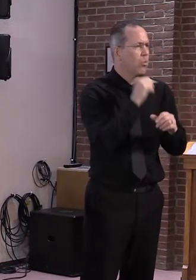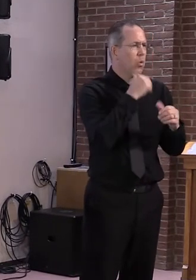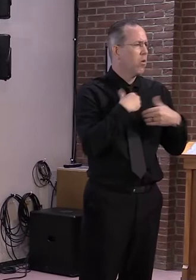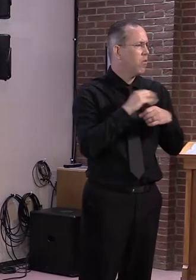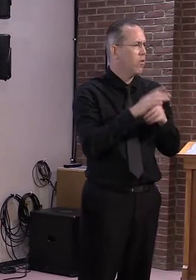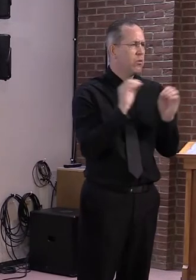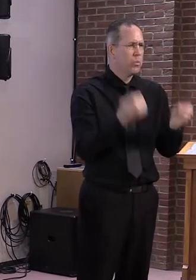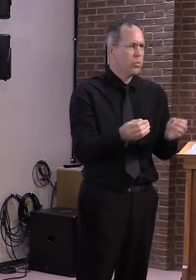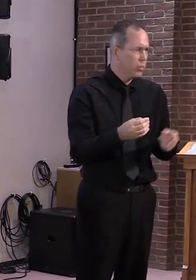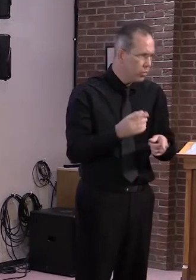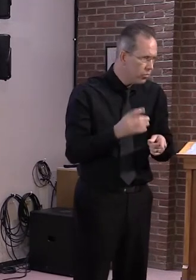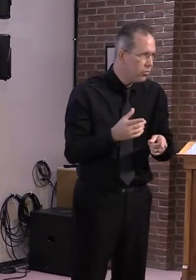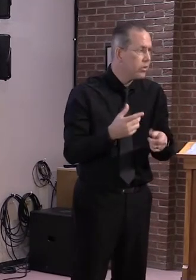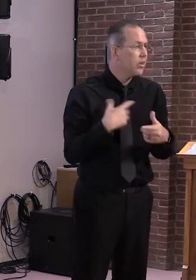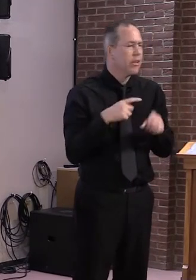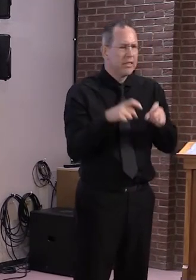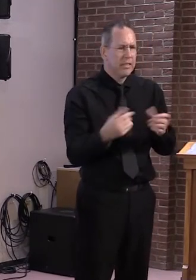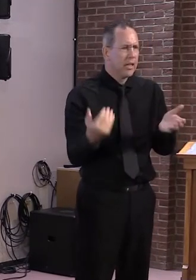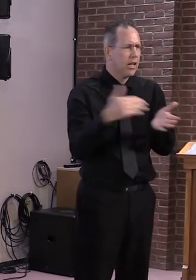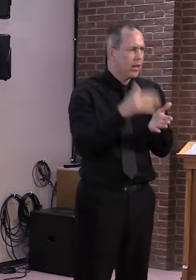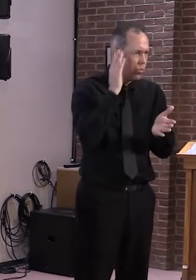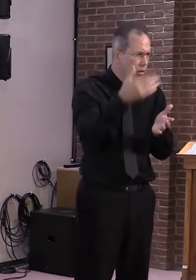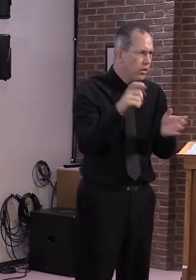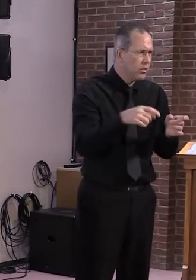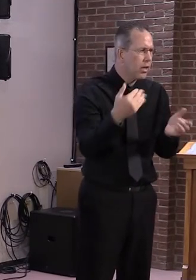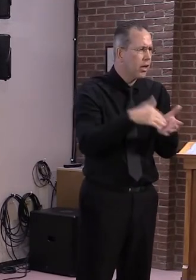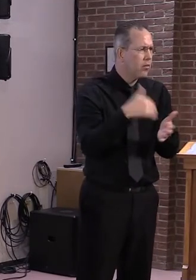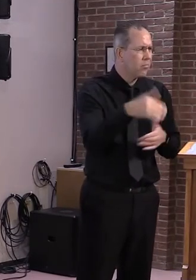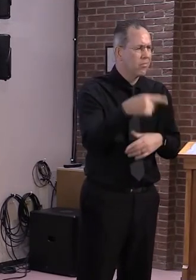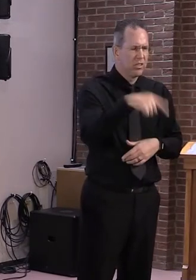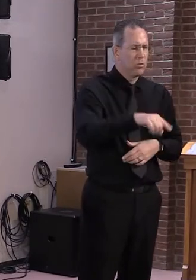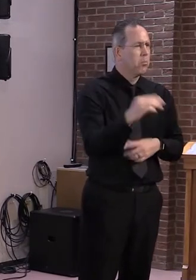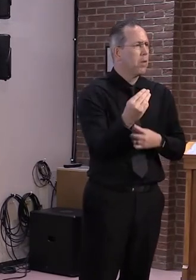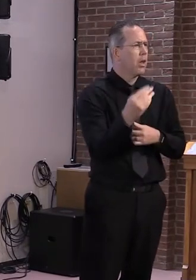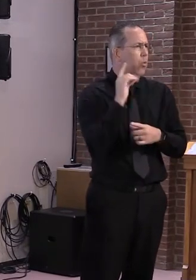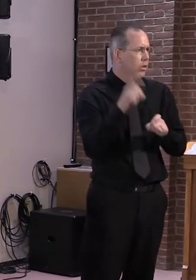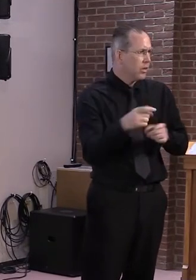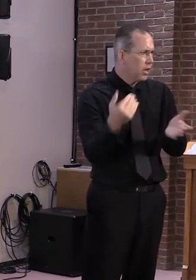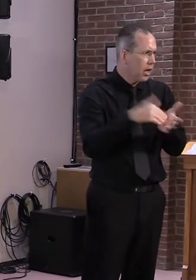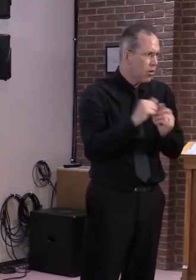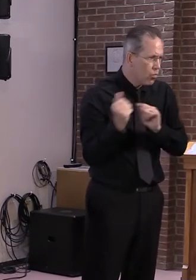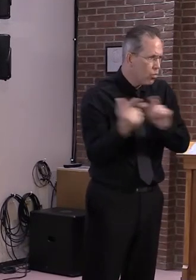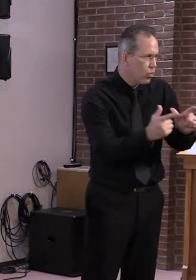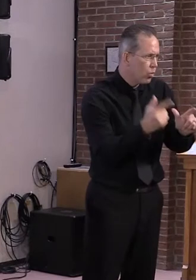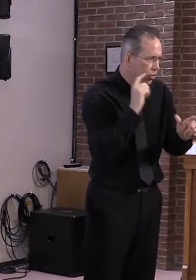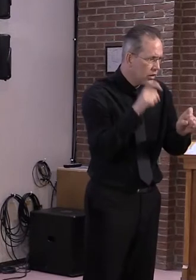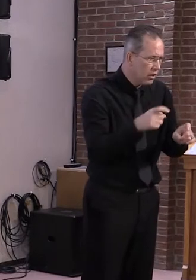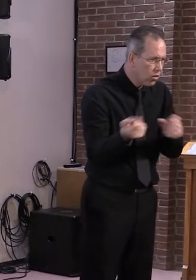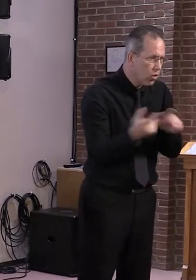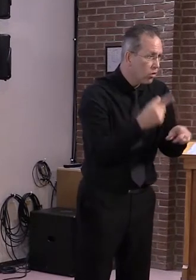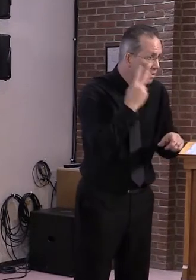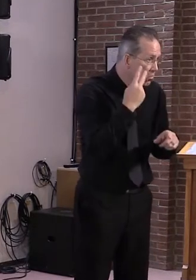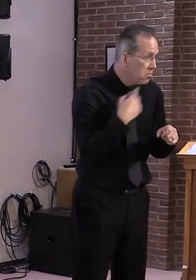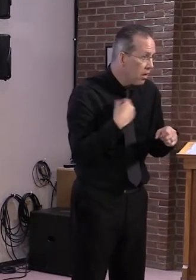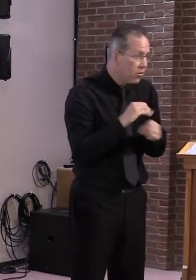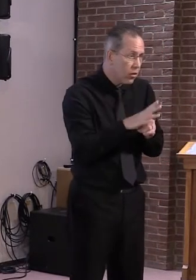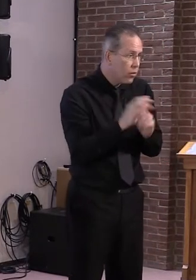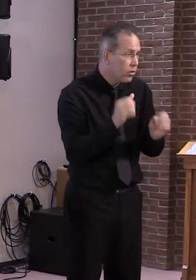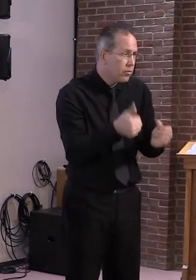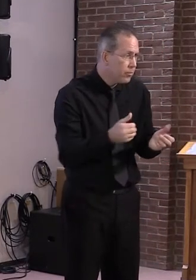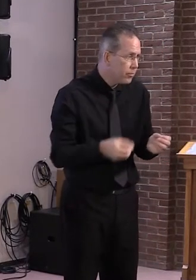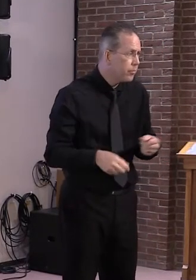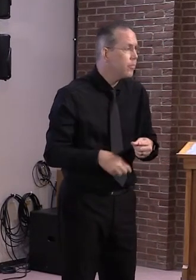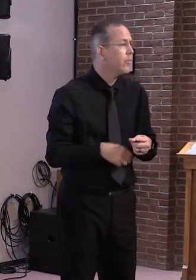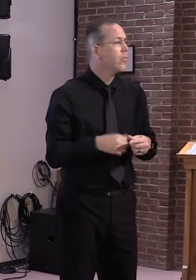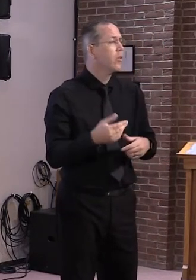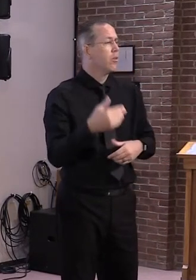will be tested again on Monday, June 29th. And then beginning on June 6th, the Vermont Department of